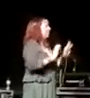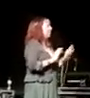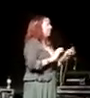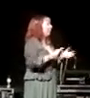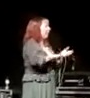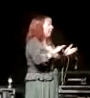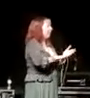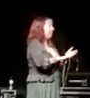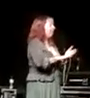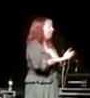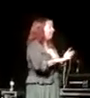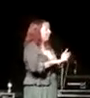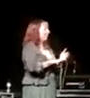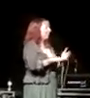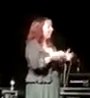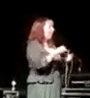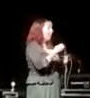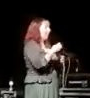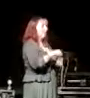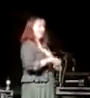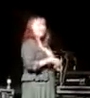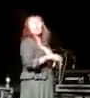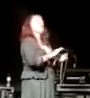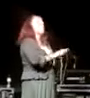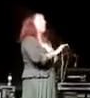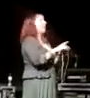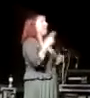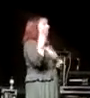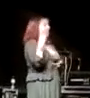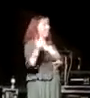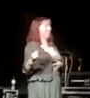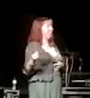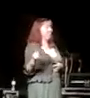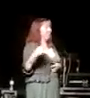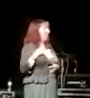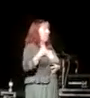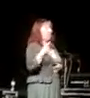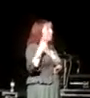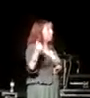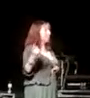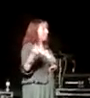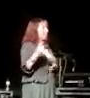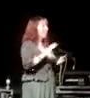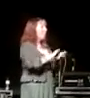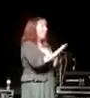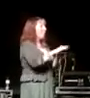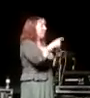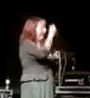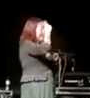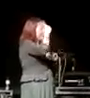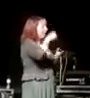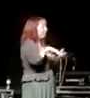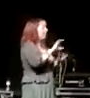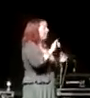Silver, Hawkshead Cumbrian Five Hop. And the champion golden